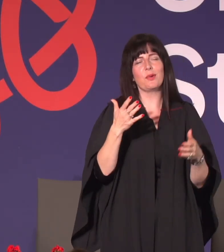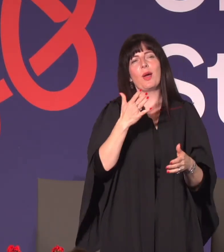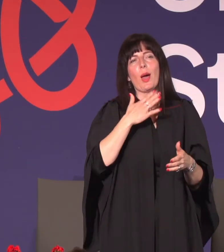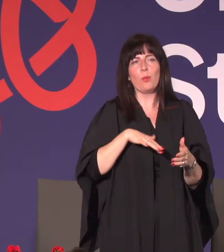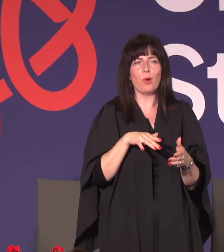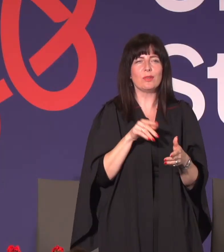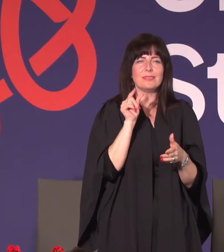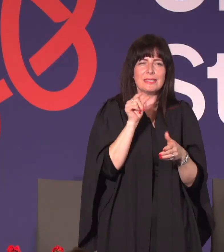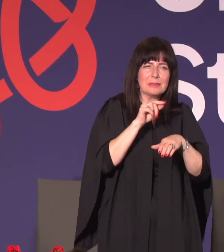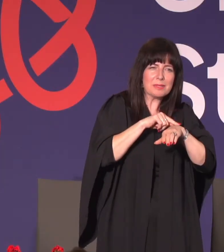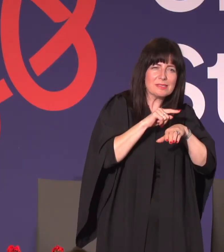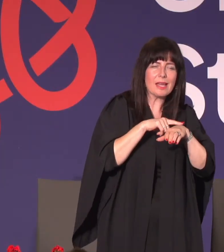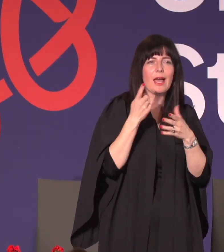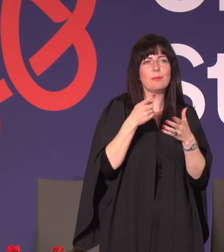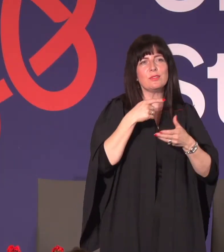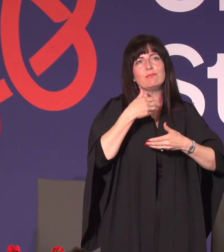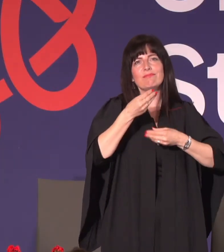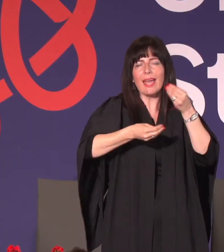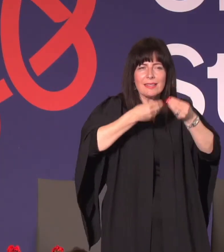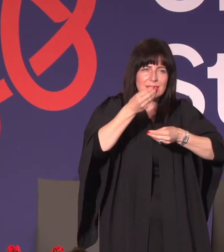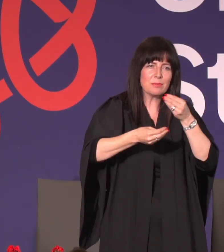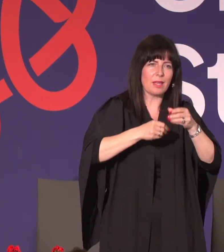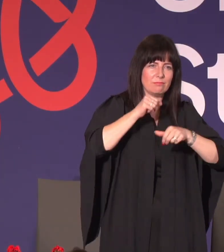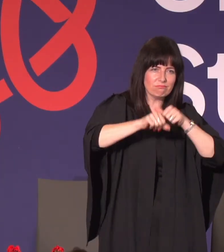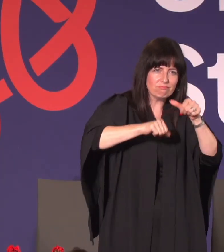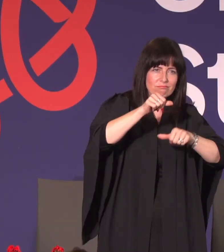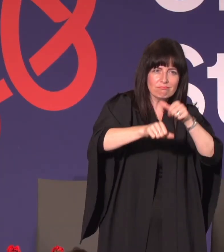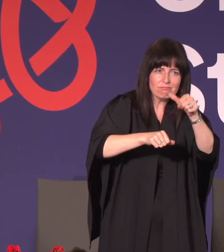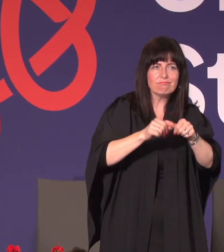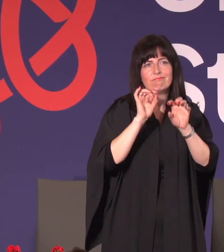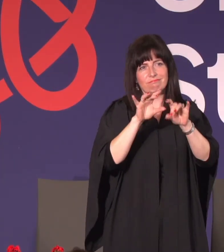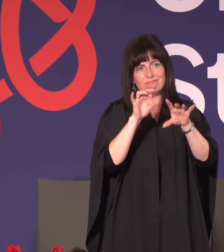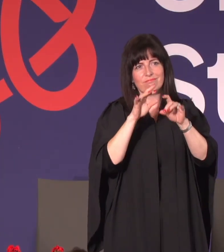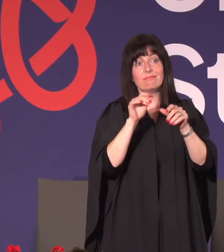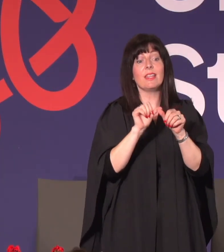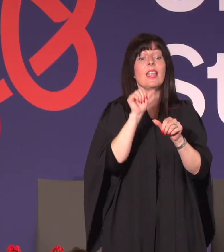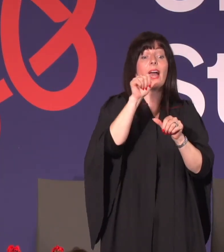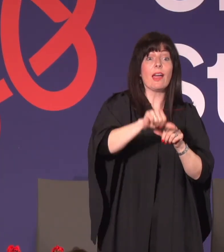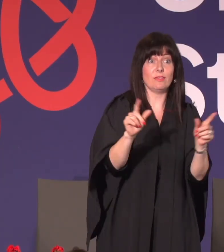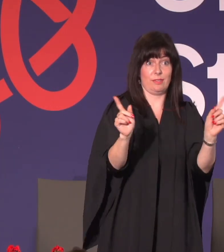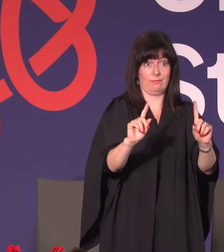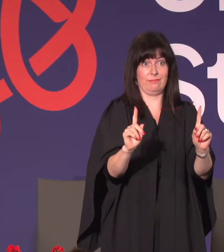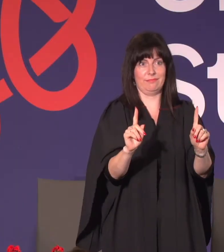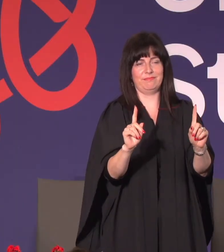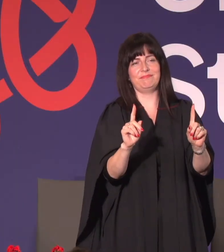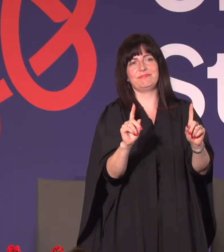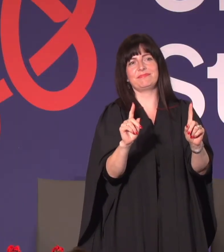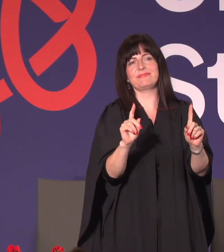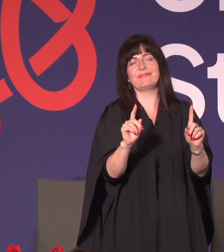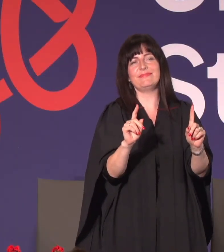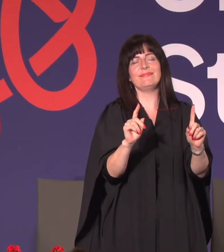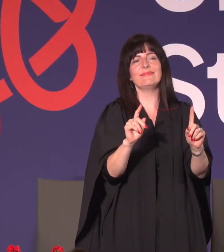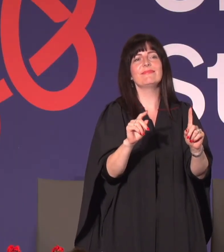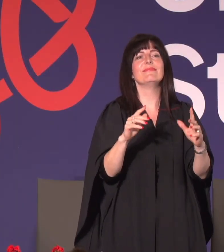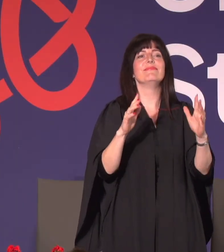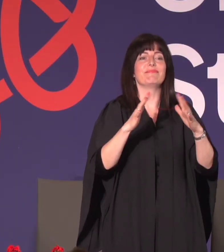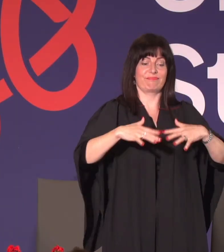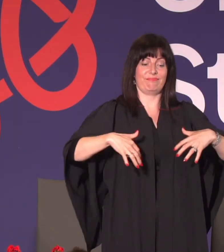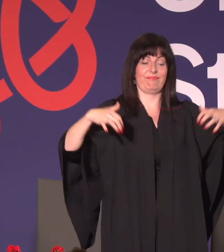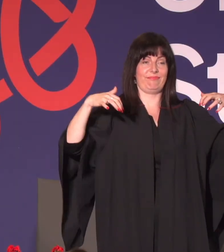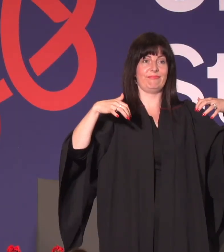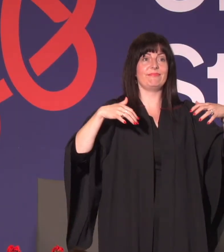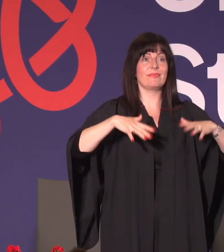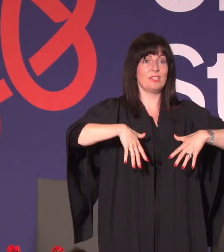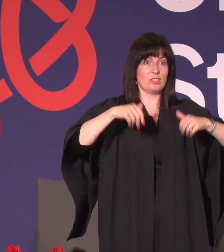few moments to walk you through how the ceremony will work and what happens after the event. The ceremony will commence